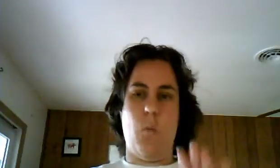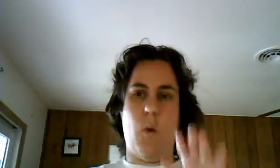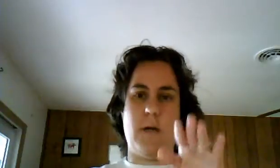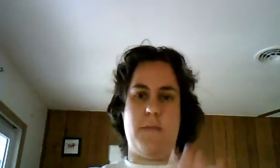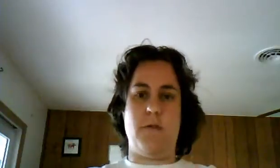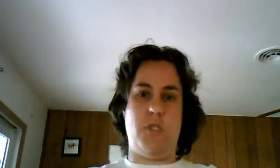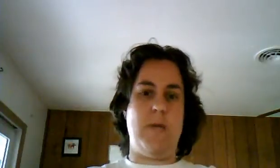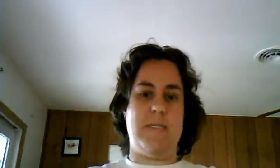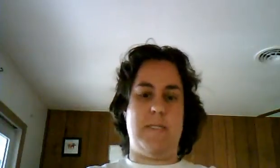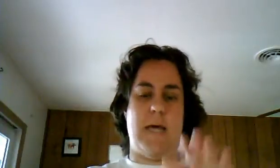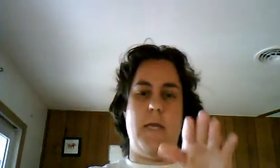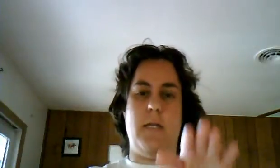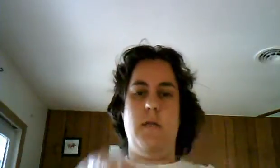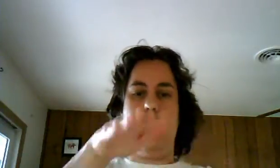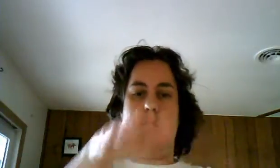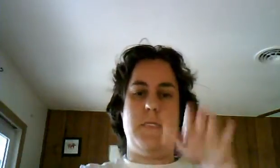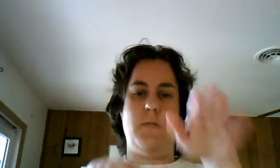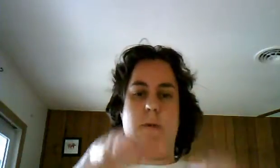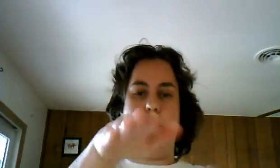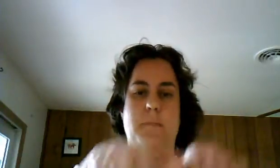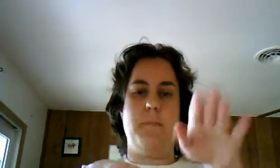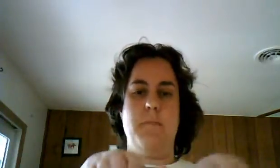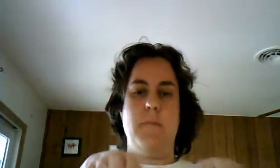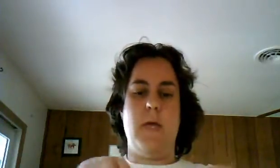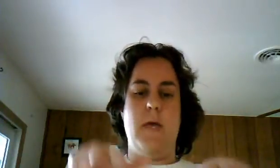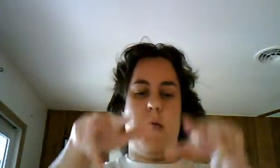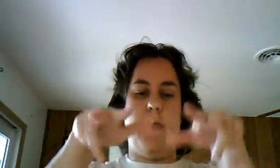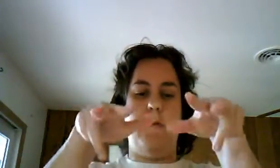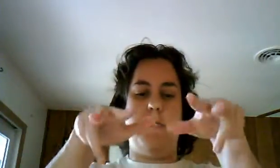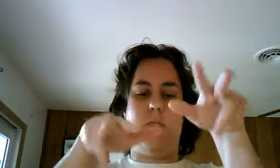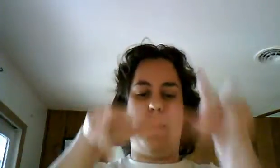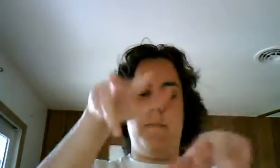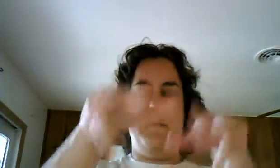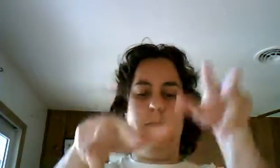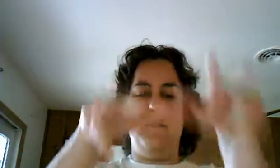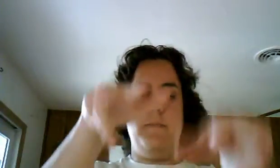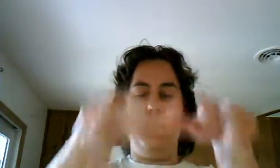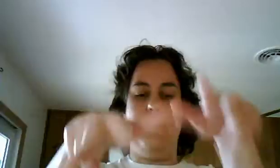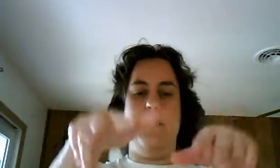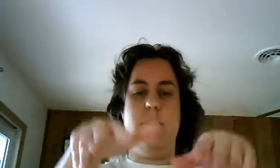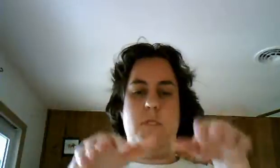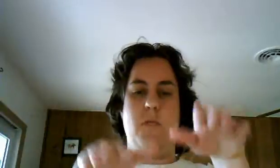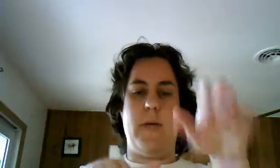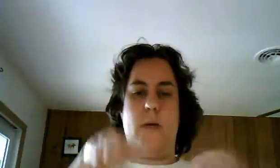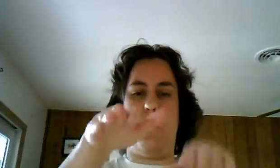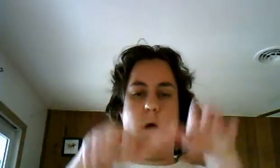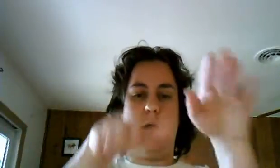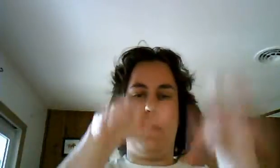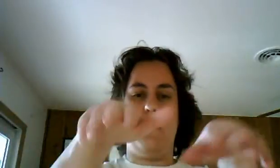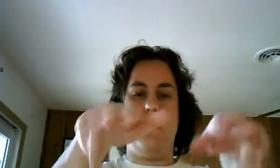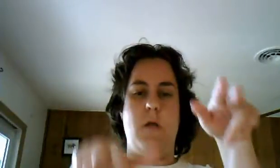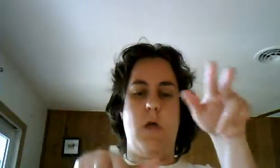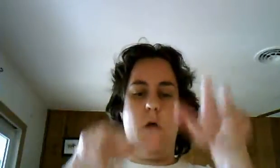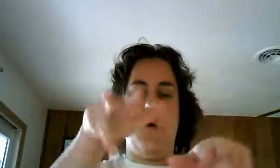Walk, there's two ways to sign it. There's this one, and then there's this one. So we got walk,